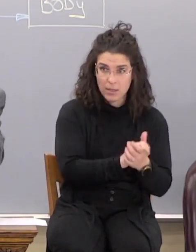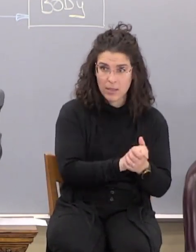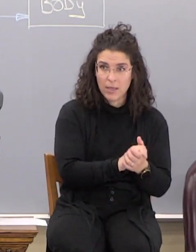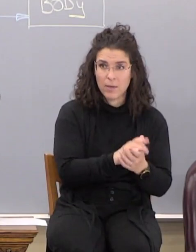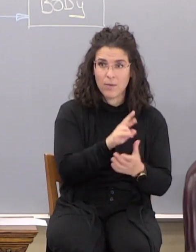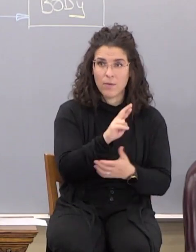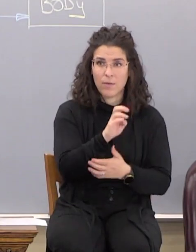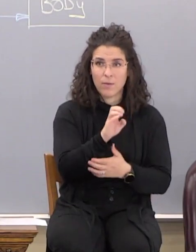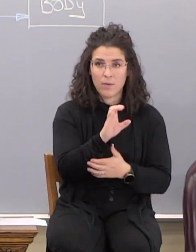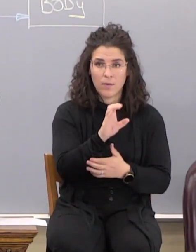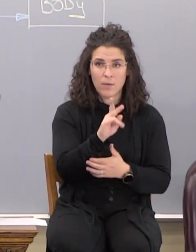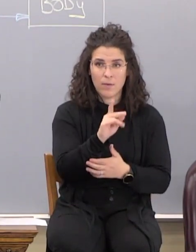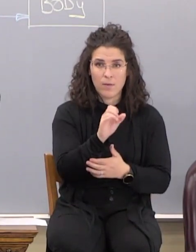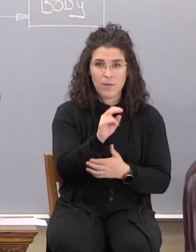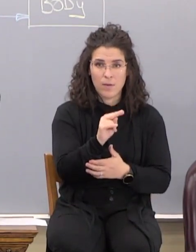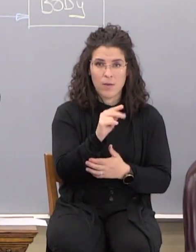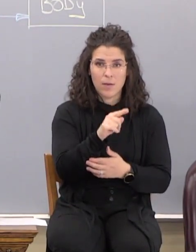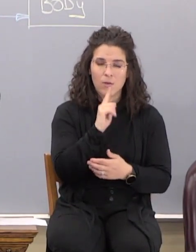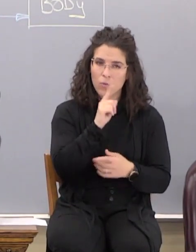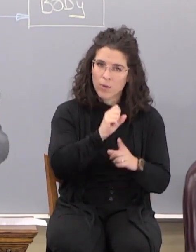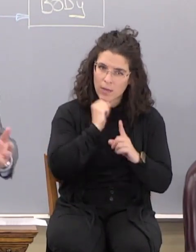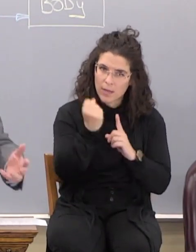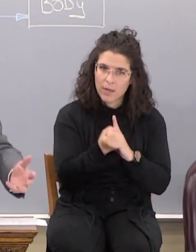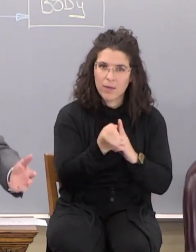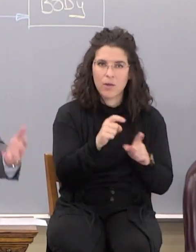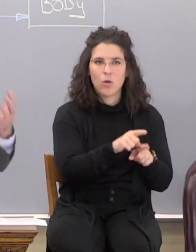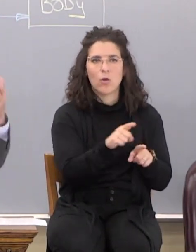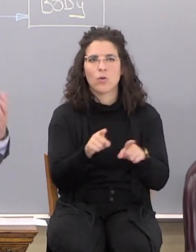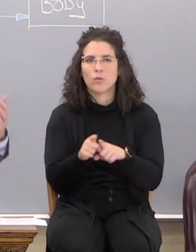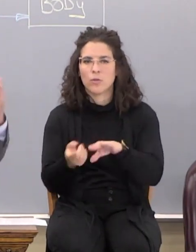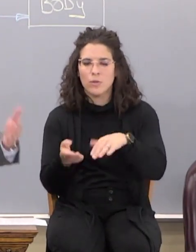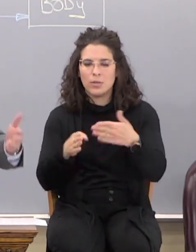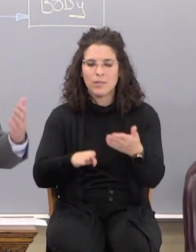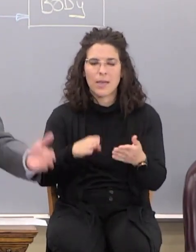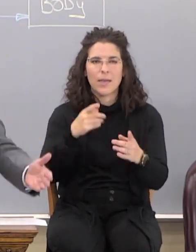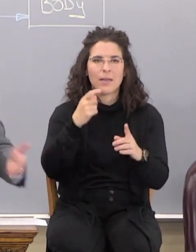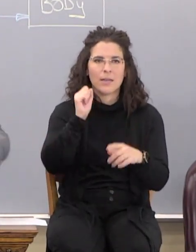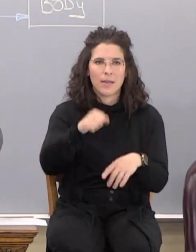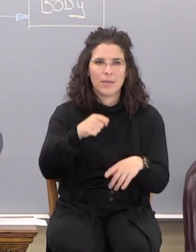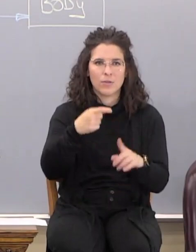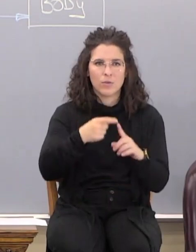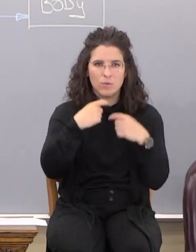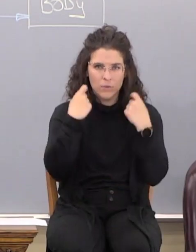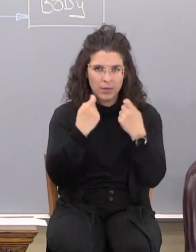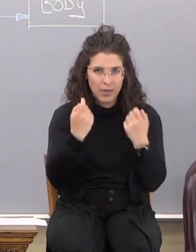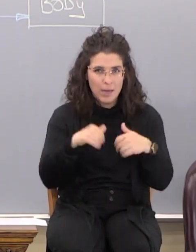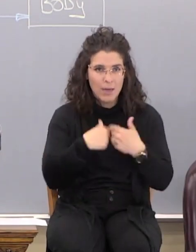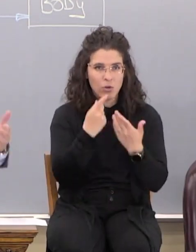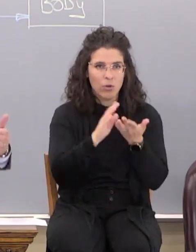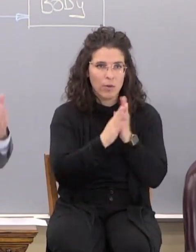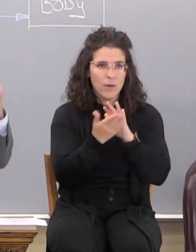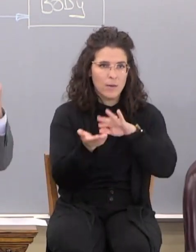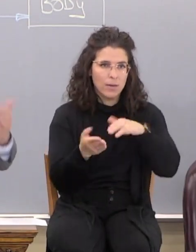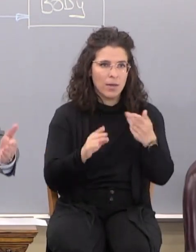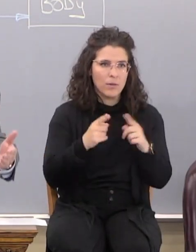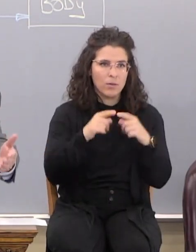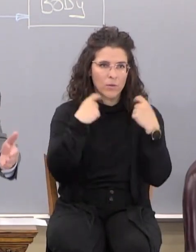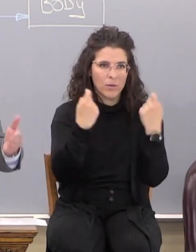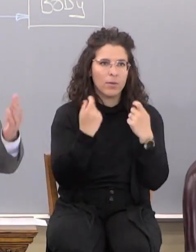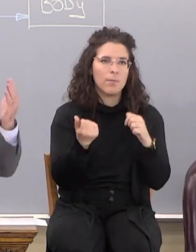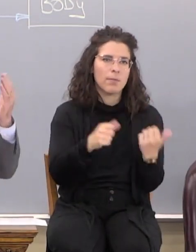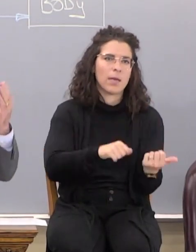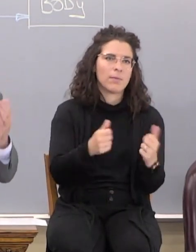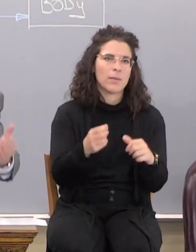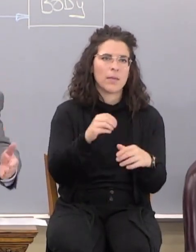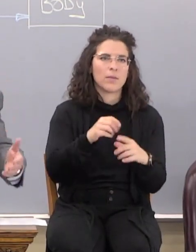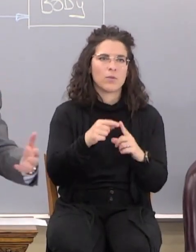reckon. This is the reality. You also yourselves are dead indeed into sin. How did you become dead to sin? You're baptized into Jesus